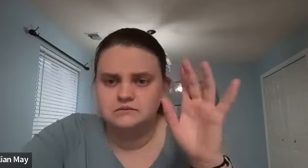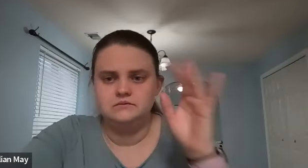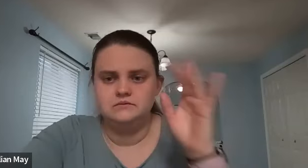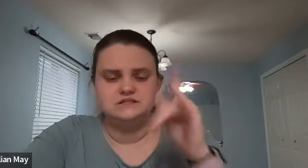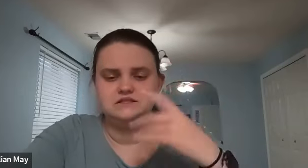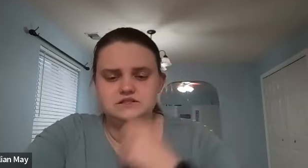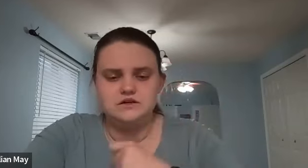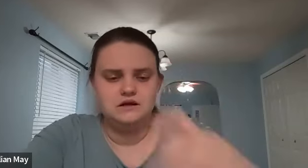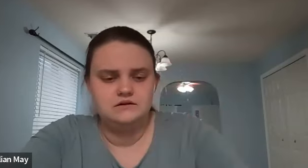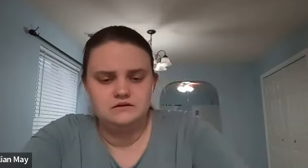me see, sorry.